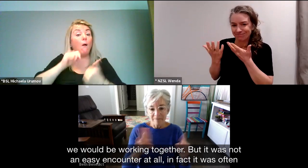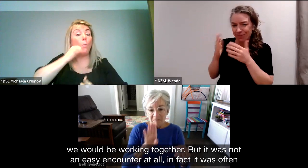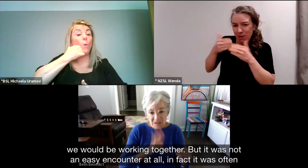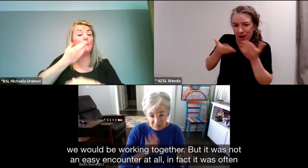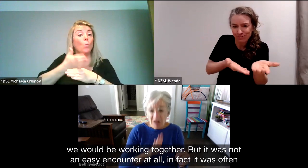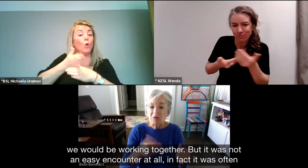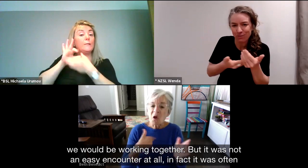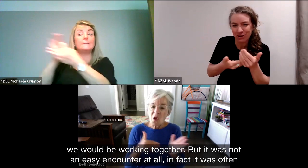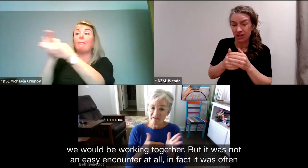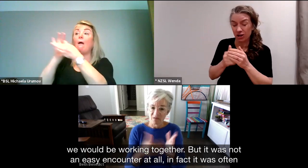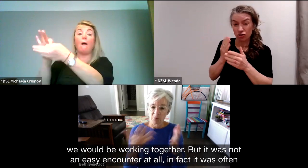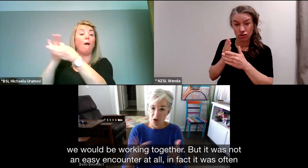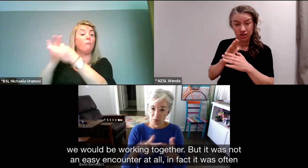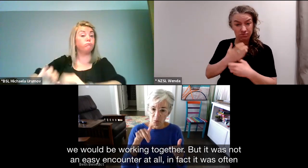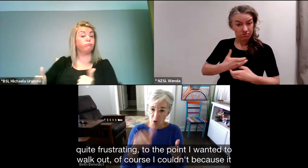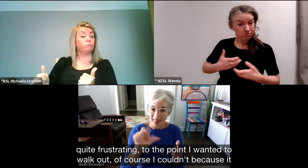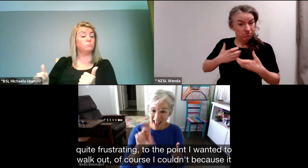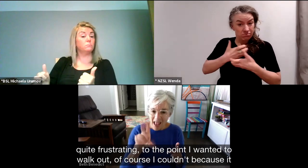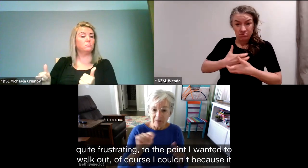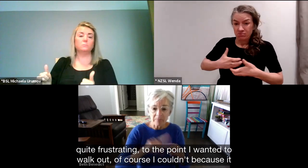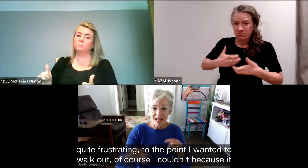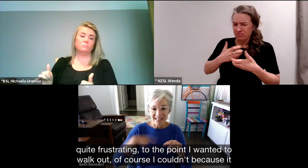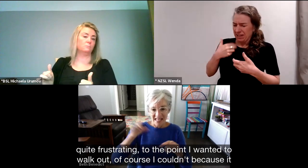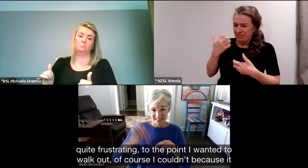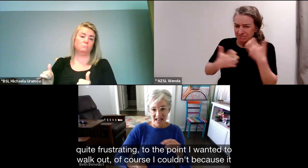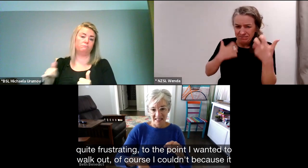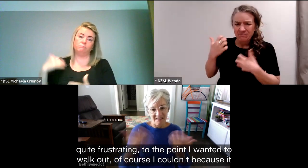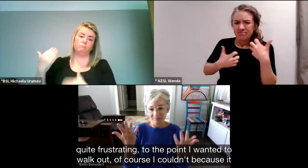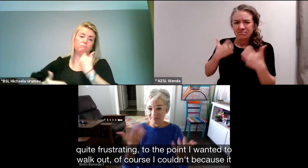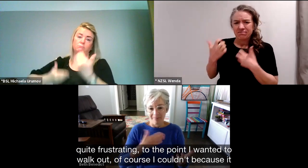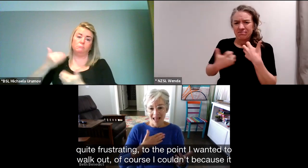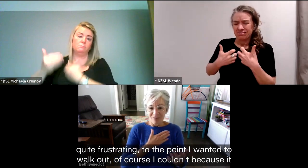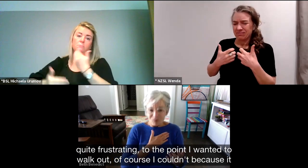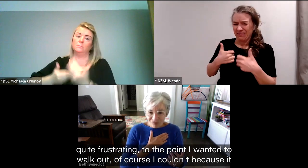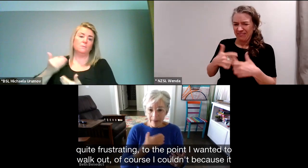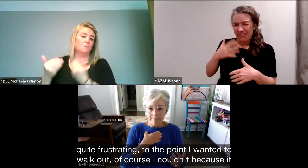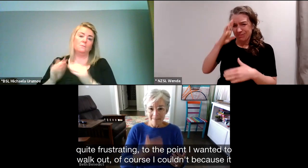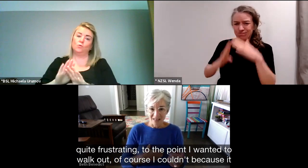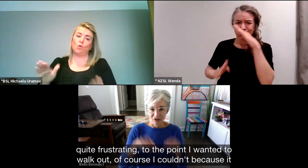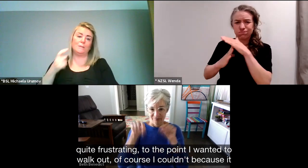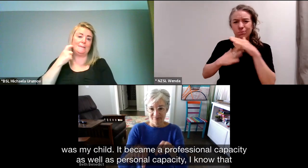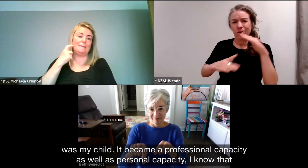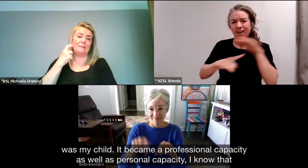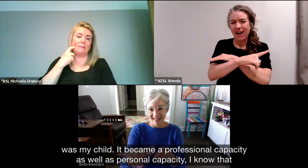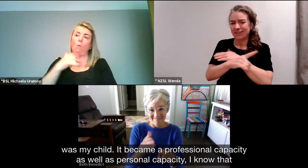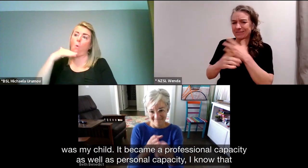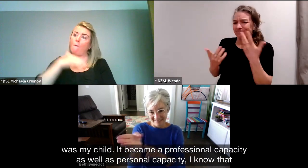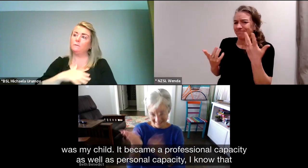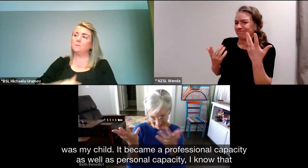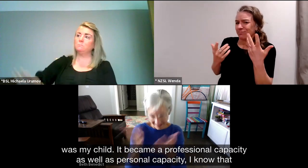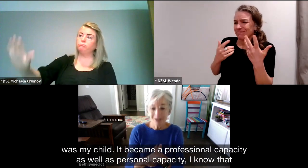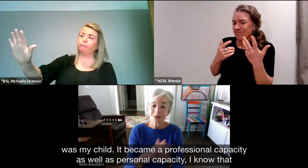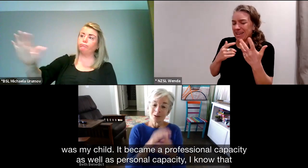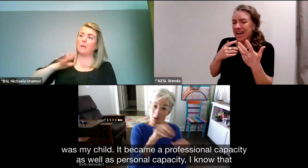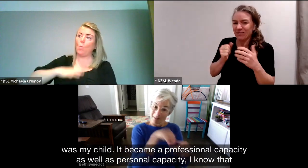not an easy encounter at all. In fact, it was often quite frustrating to the point where I wanted to walk out at times, but couldn't, of course, because it's my child's interest.